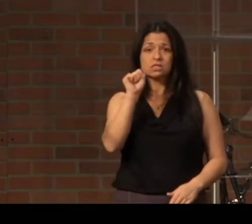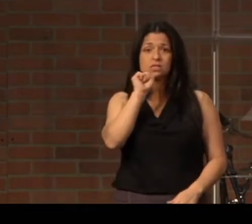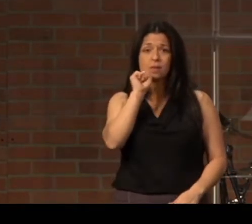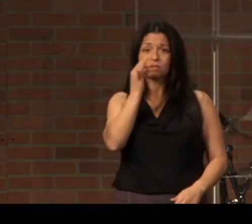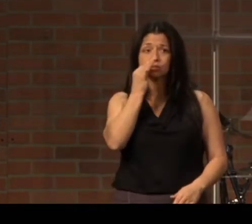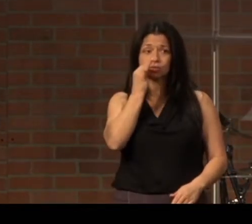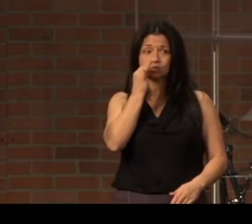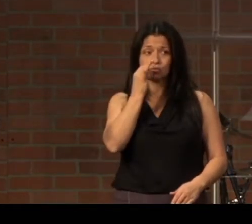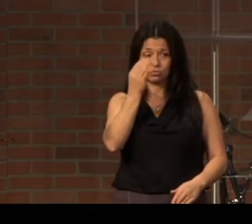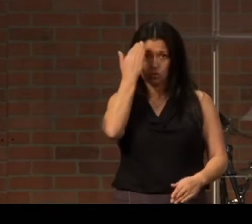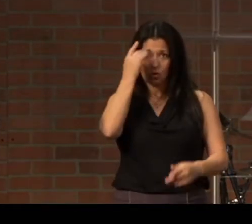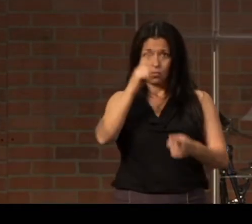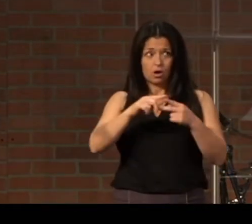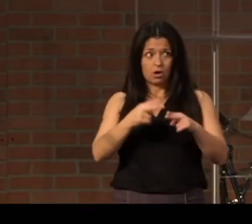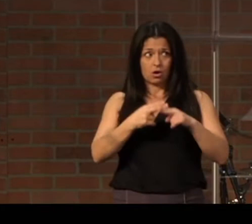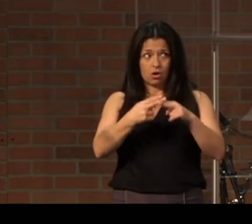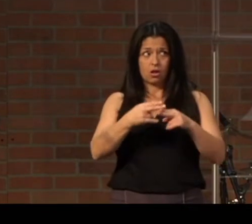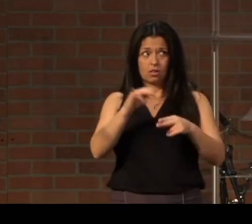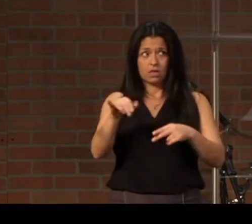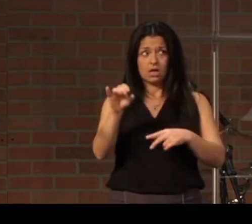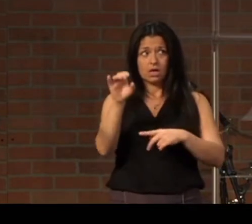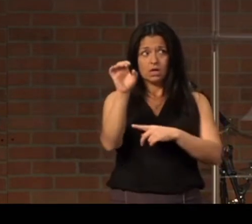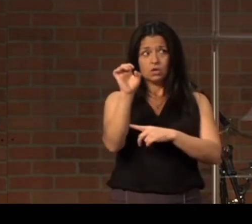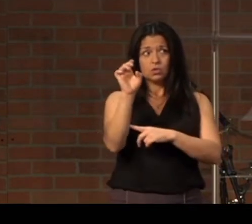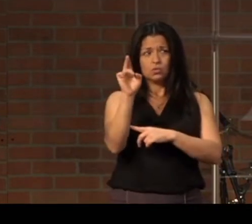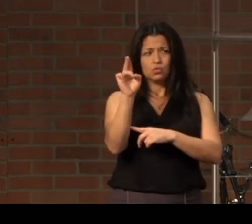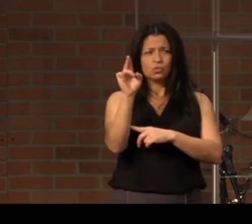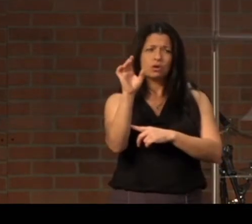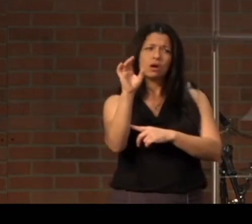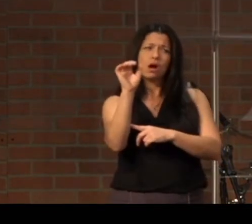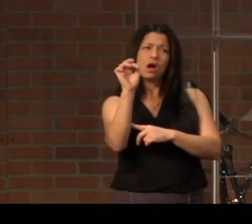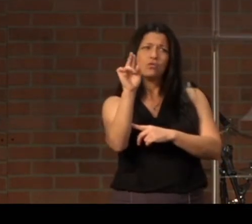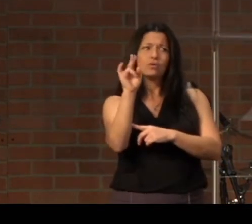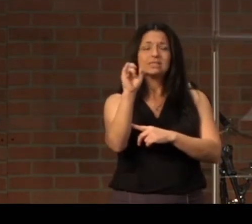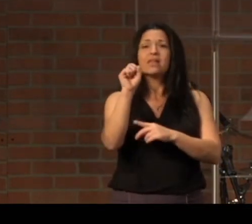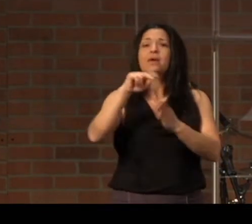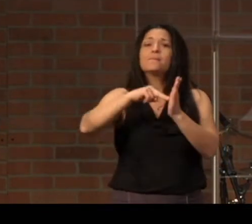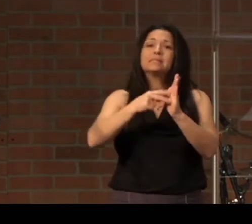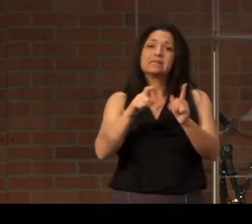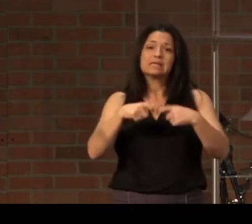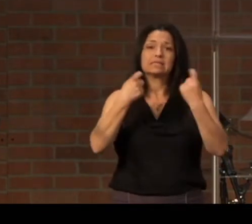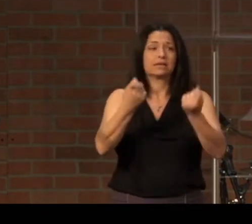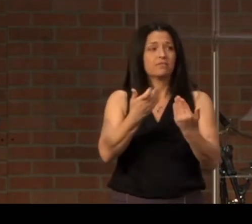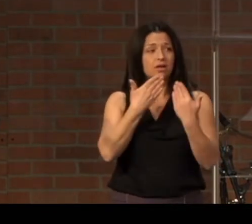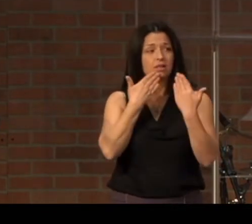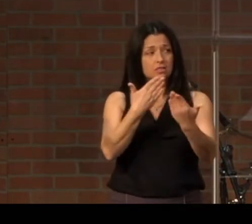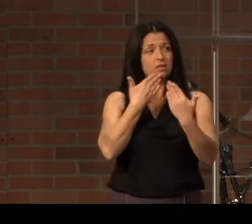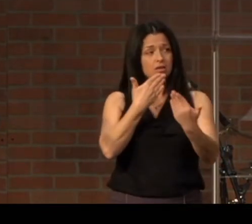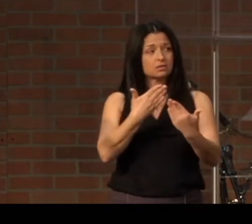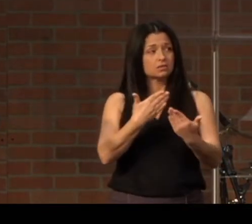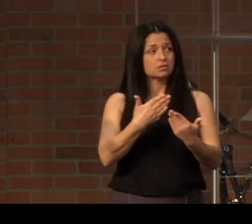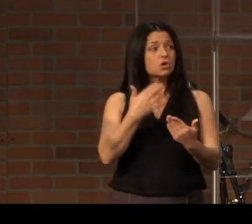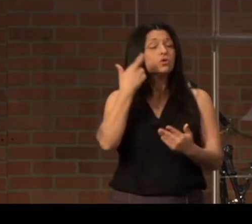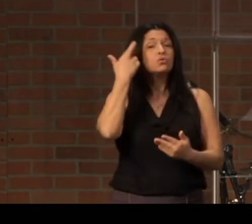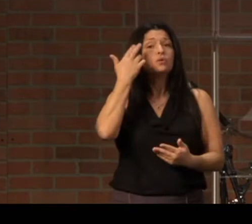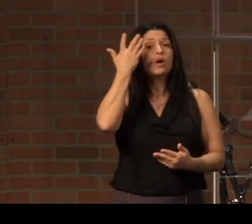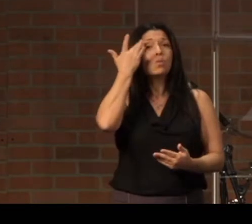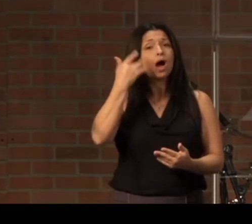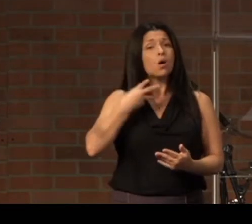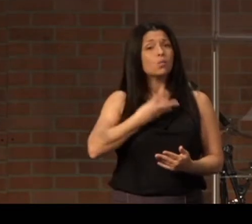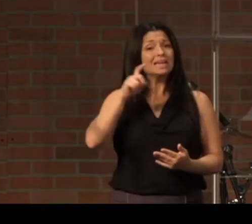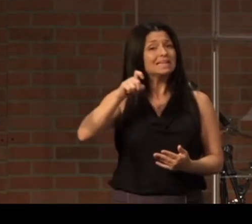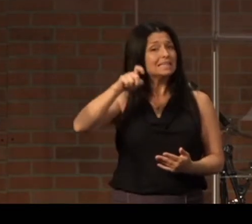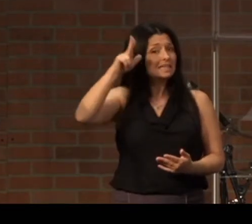Supper? The Eucharist, right? The giving thanks. The reason we need to hear